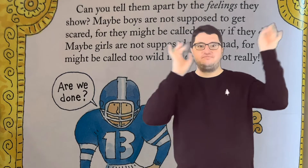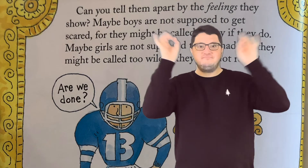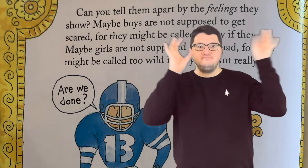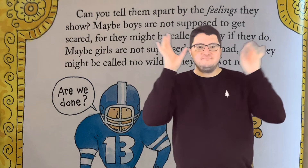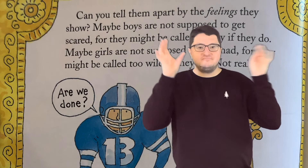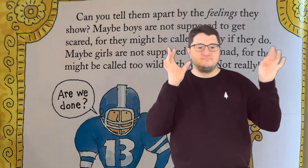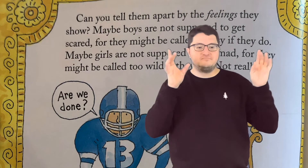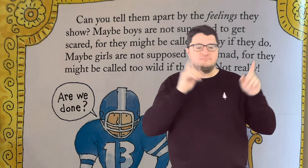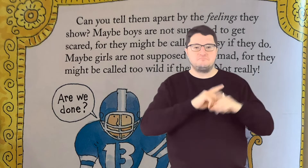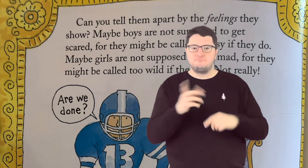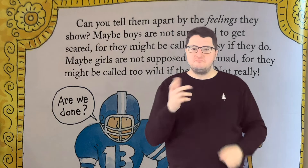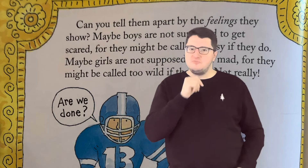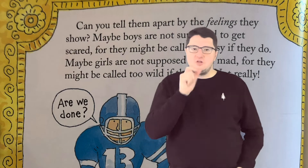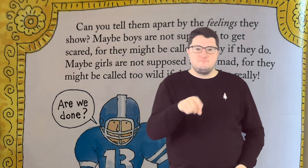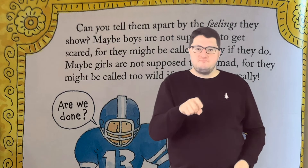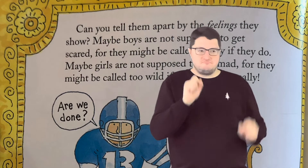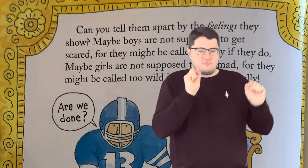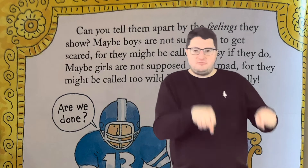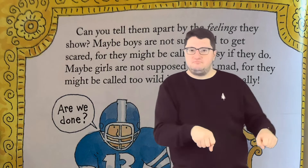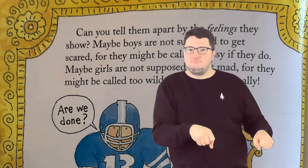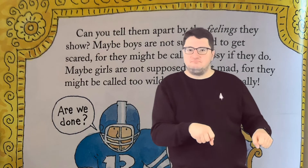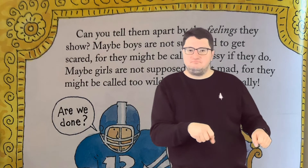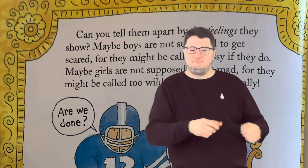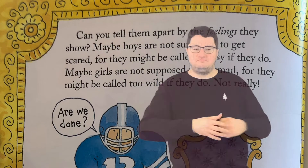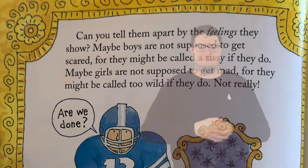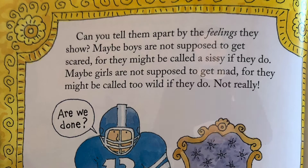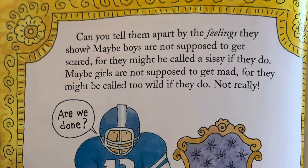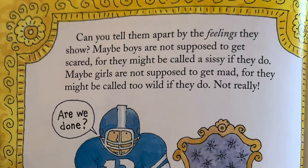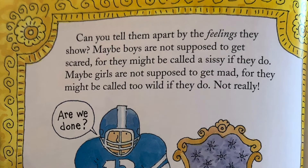too wild if they do. Not really.